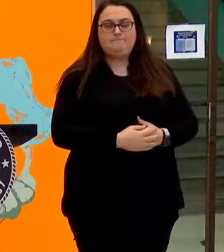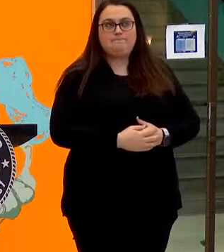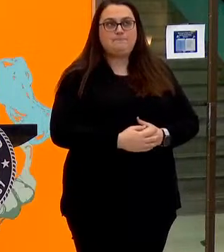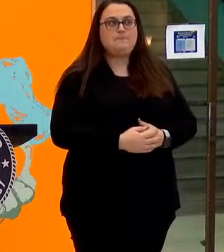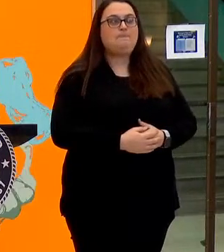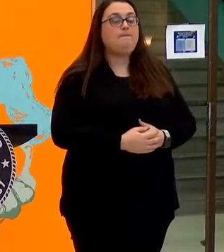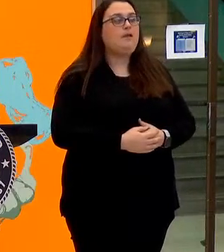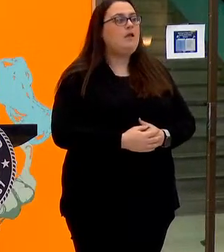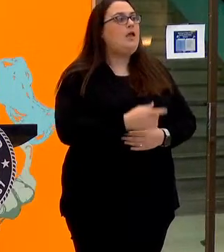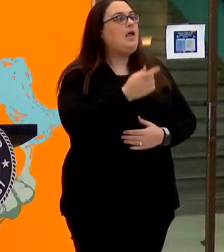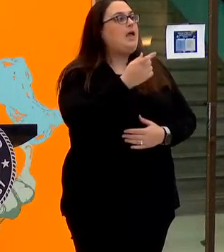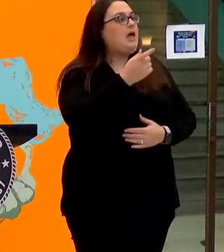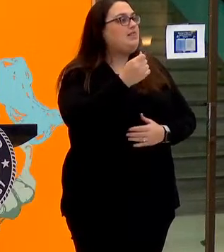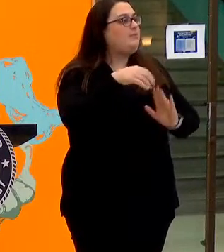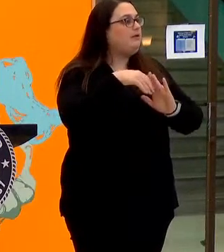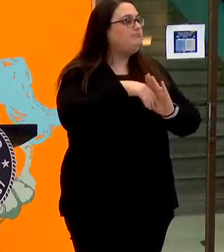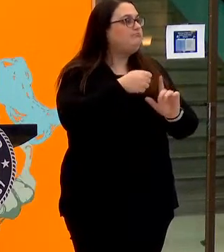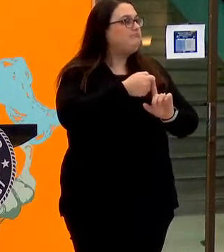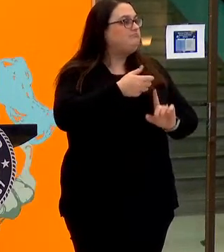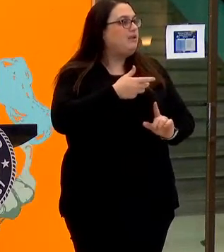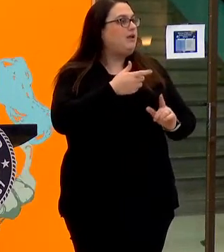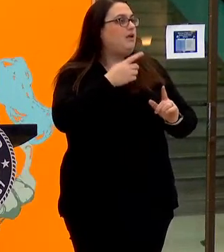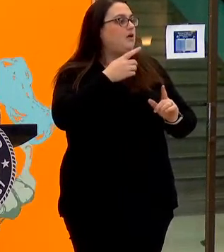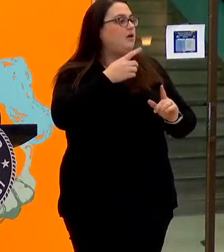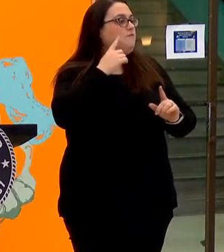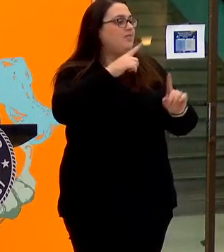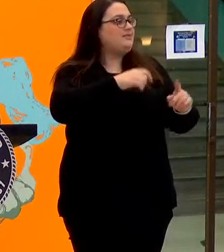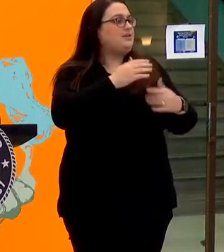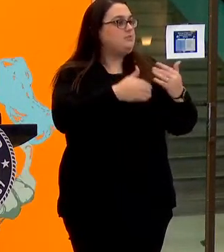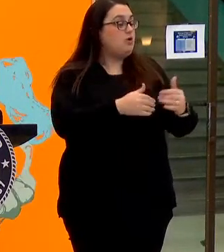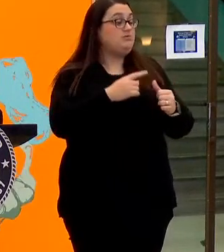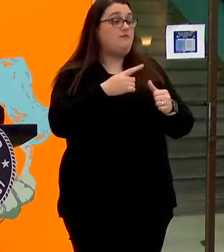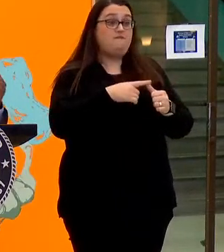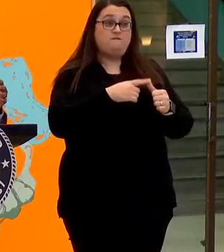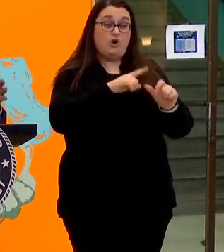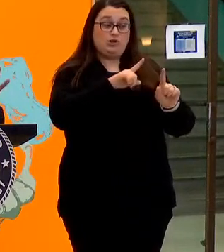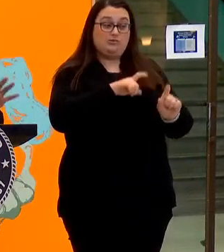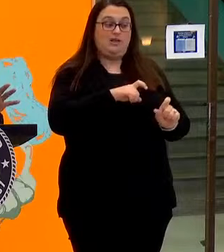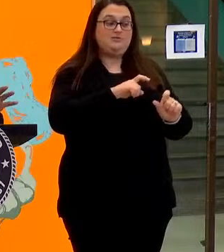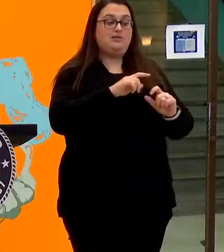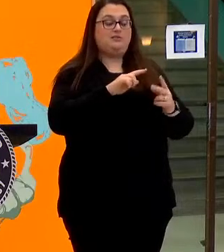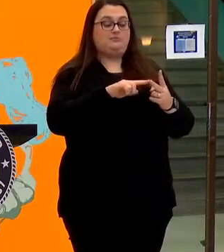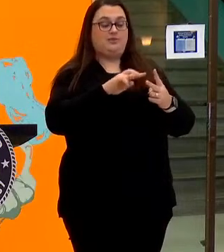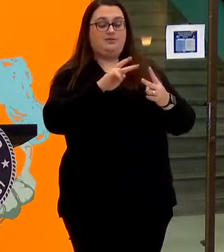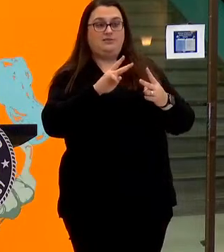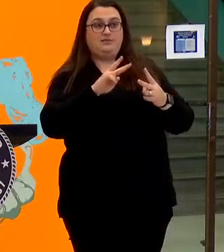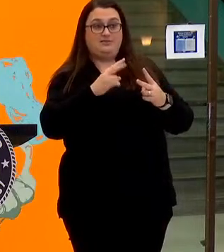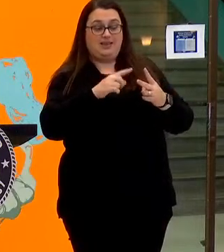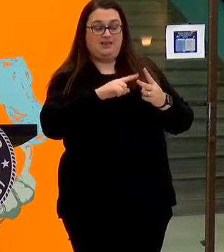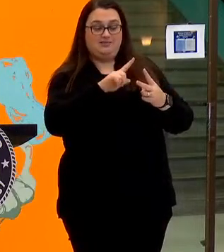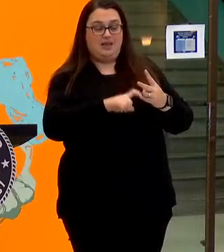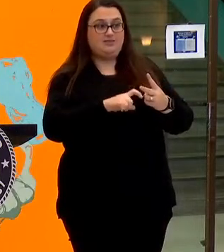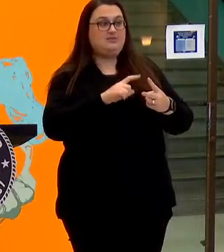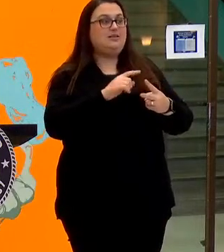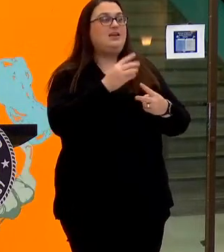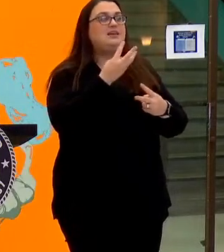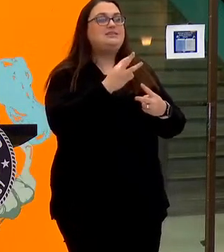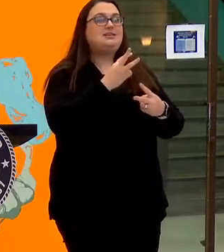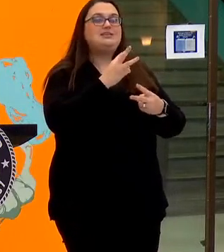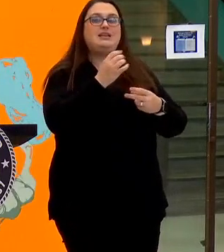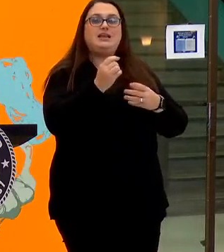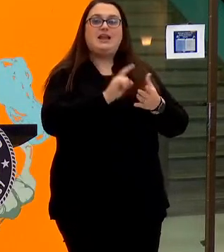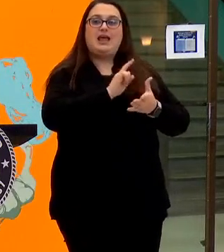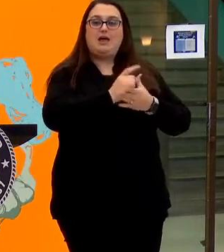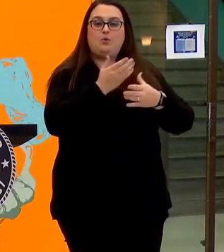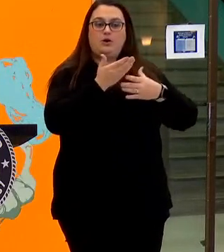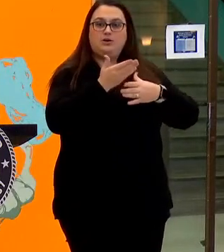Want to just provide a little insight into the testing process, right? The first round and second round separated by 16 hours, but